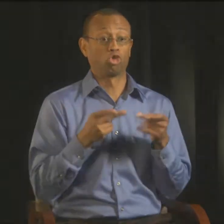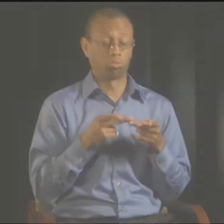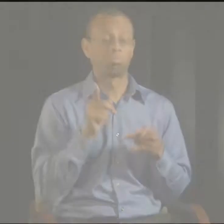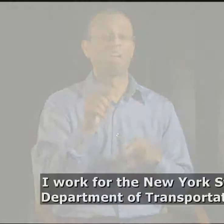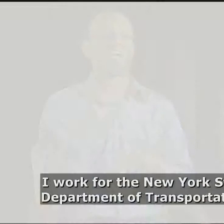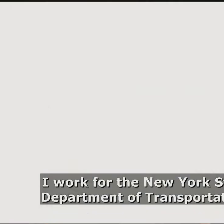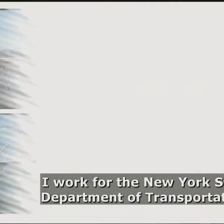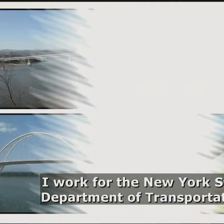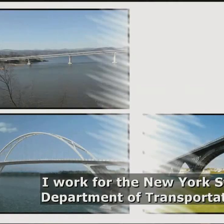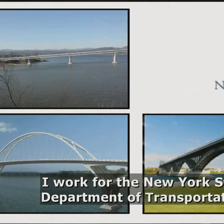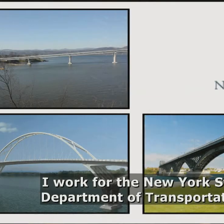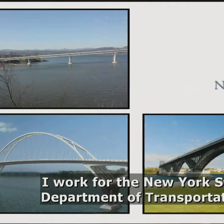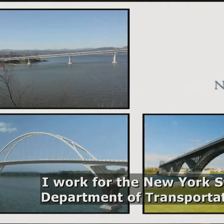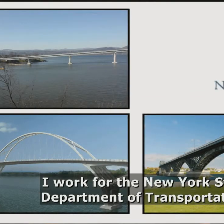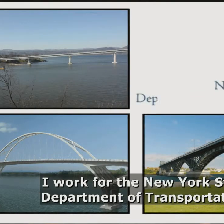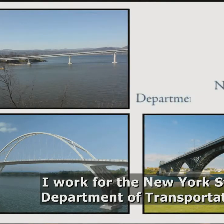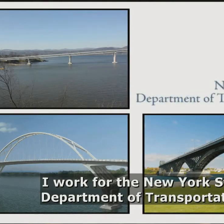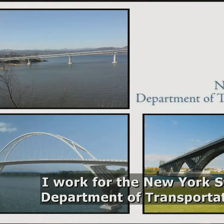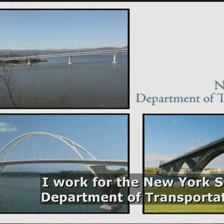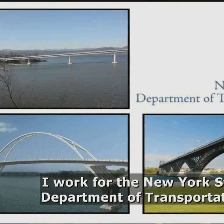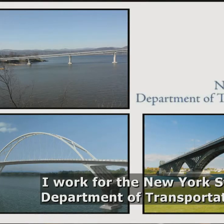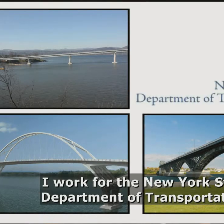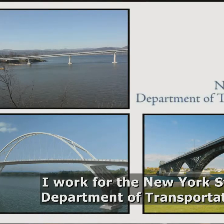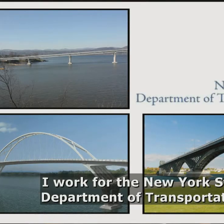I work for the New York State Department of Transportation.